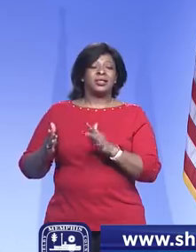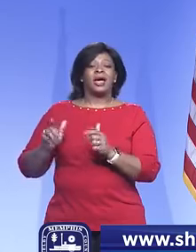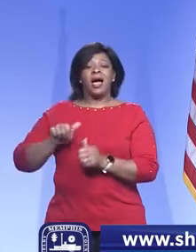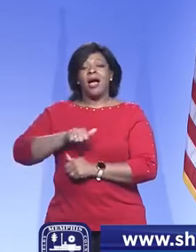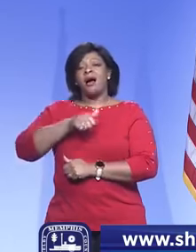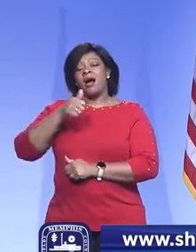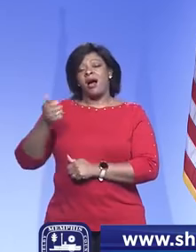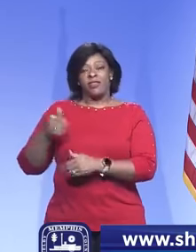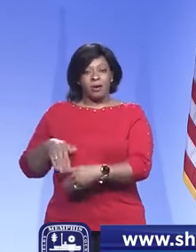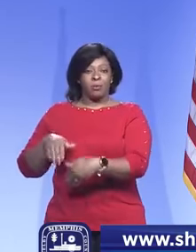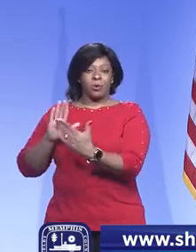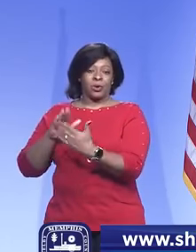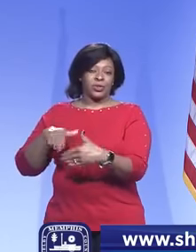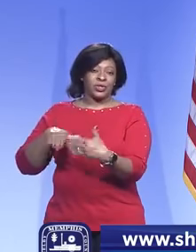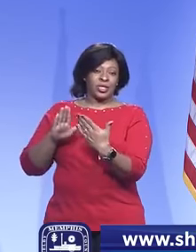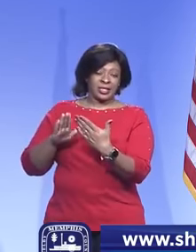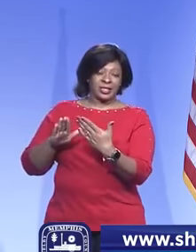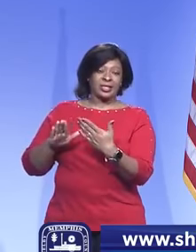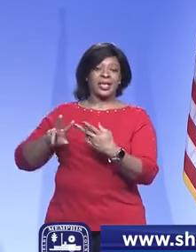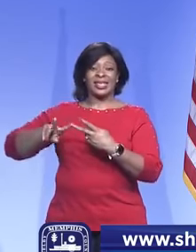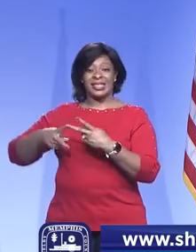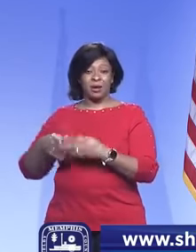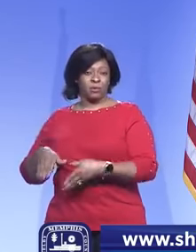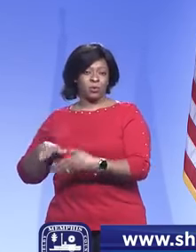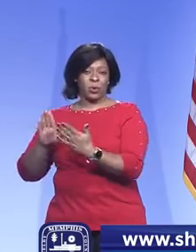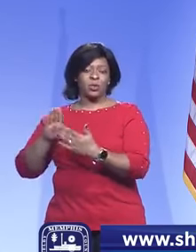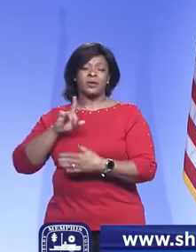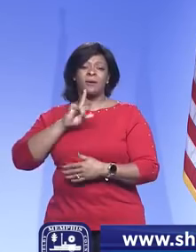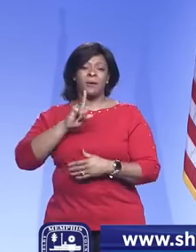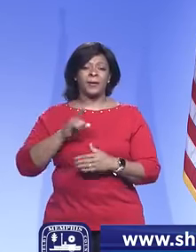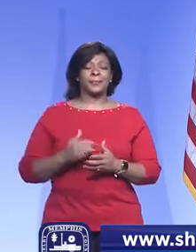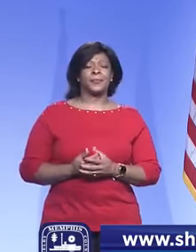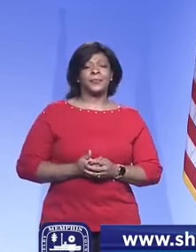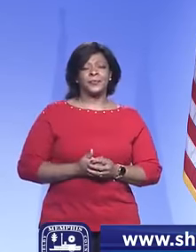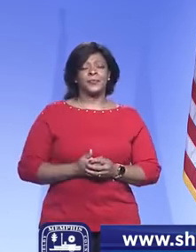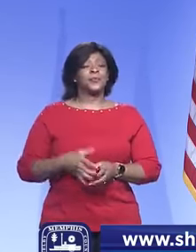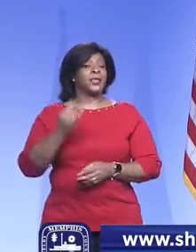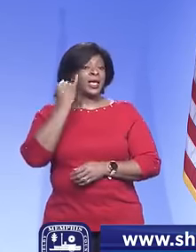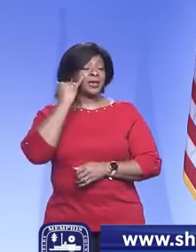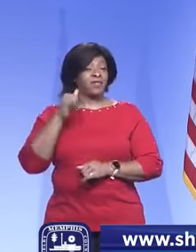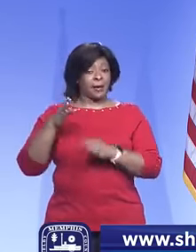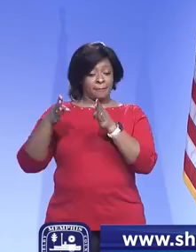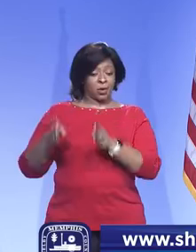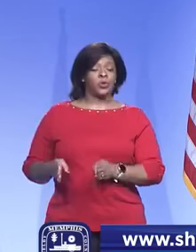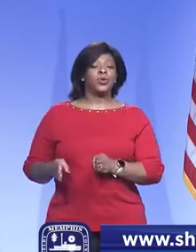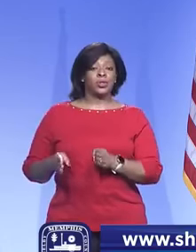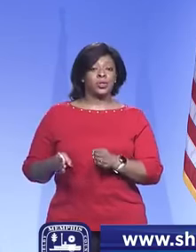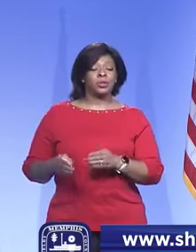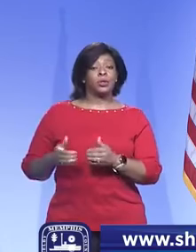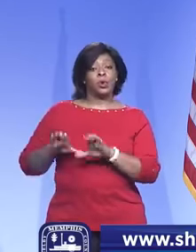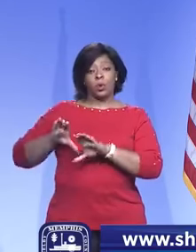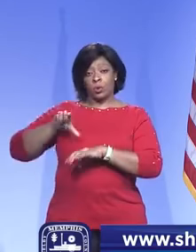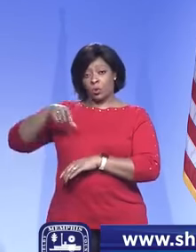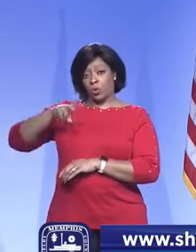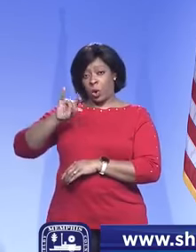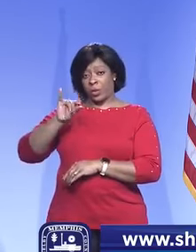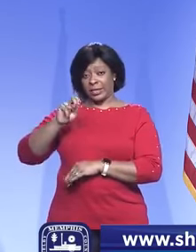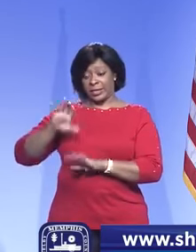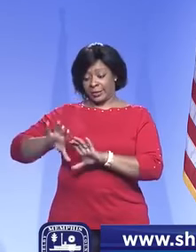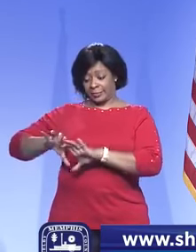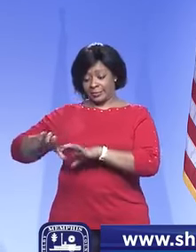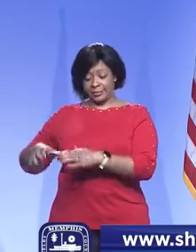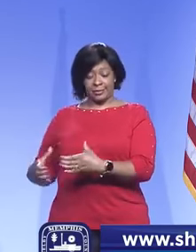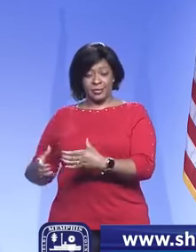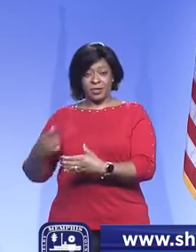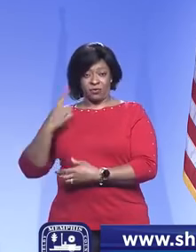alternative approaches. And those approaches are that if a person is in quarantine for